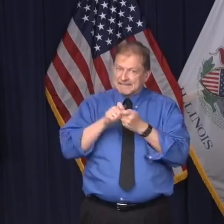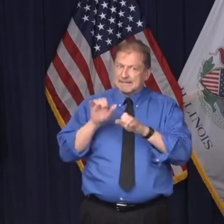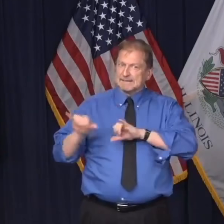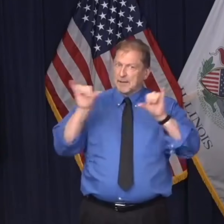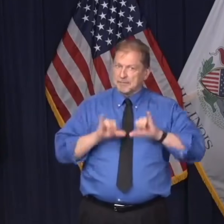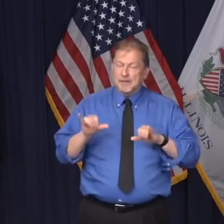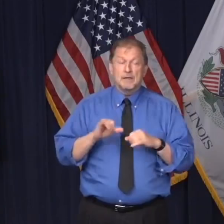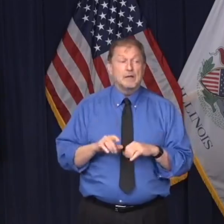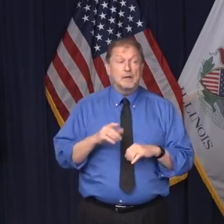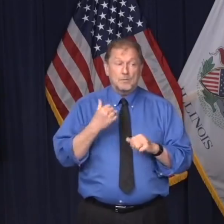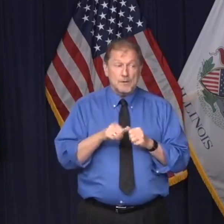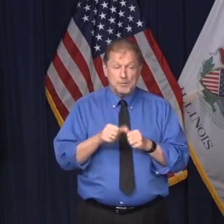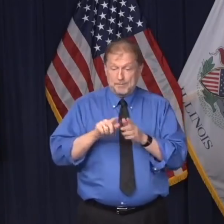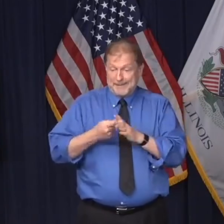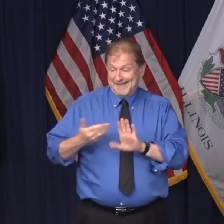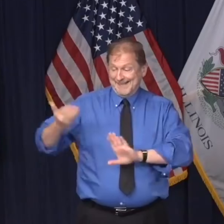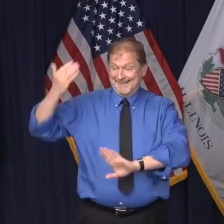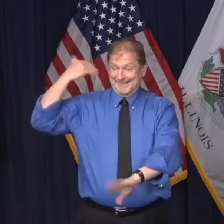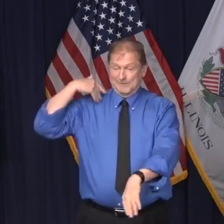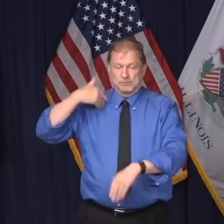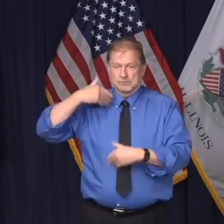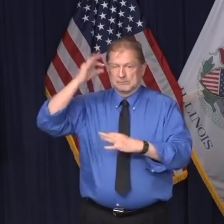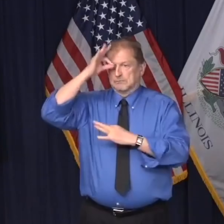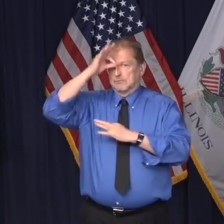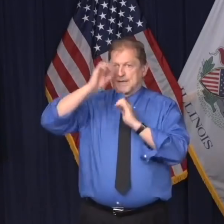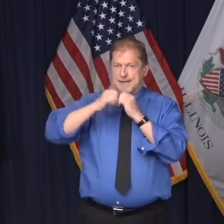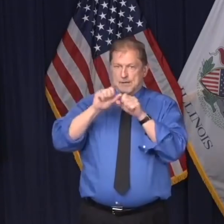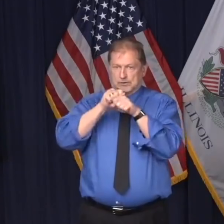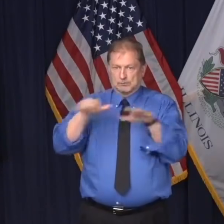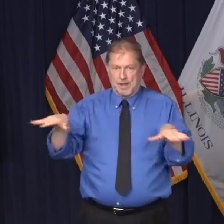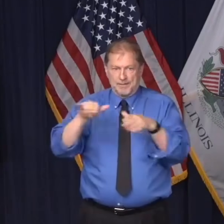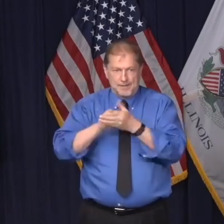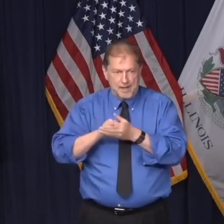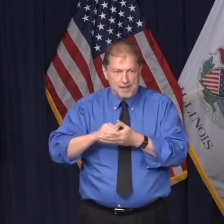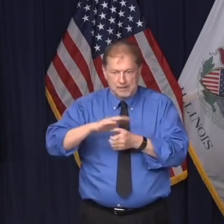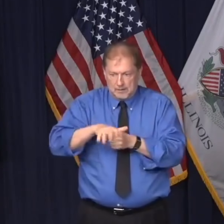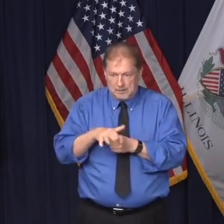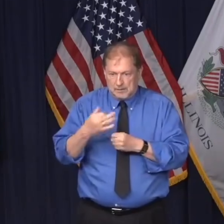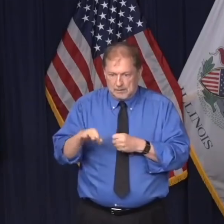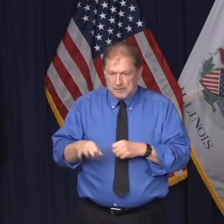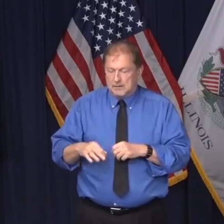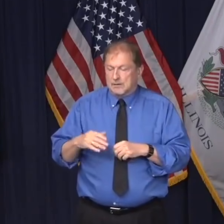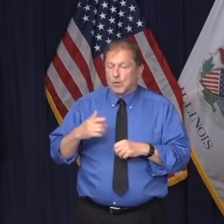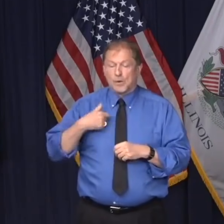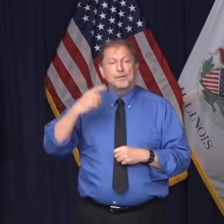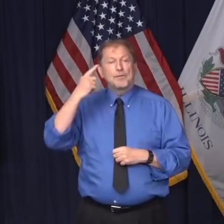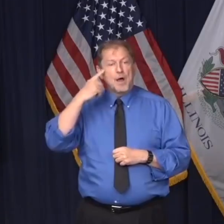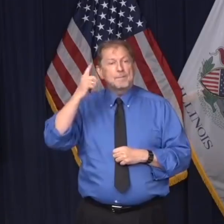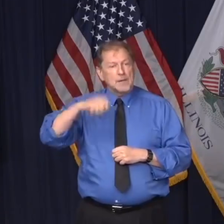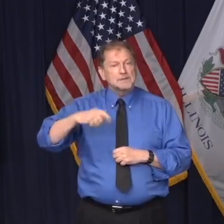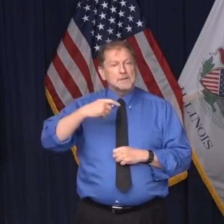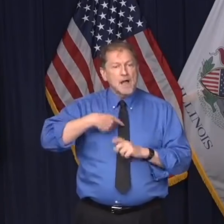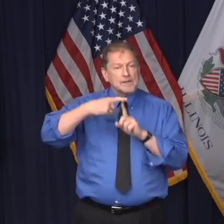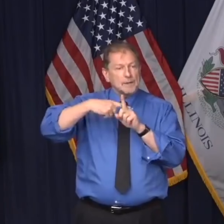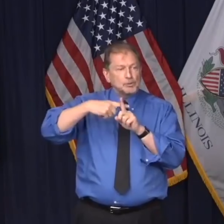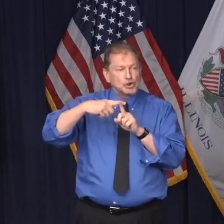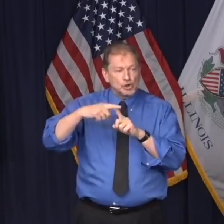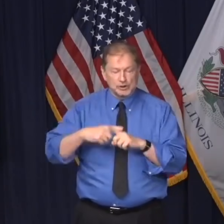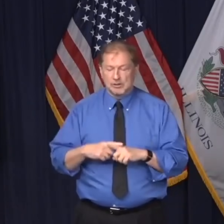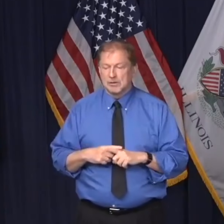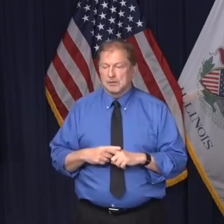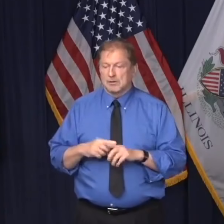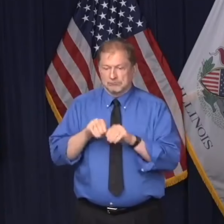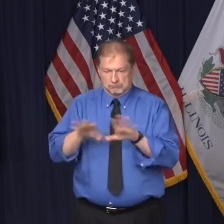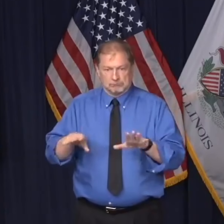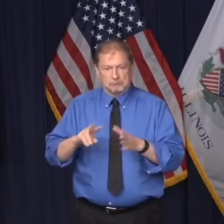really know how this virus was spread. We didn't really know that there was even asymptomatic situations where someone could